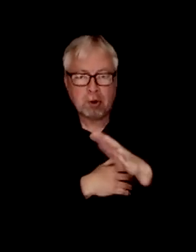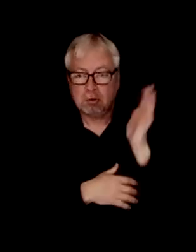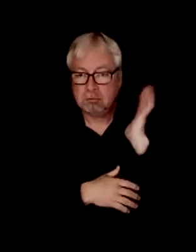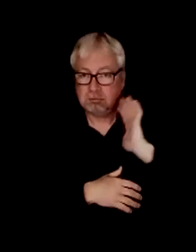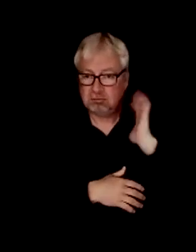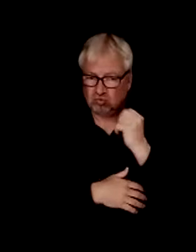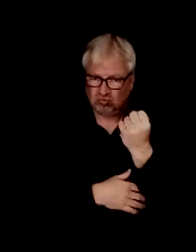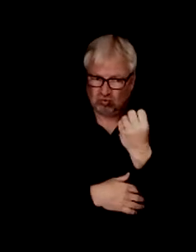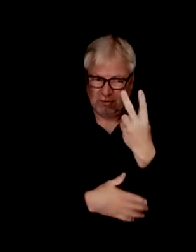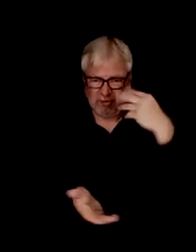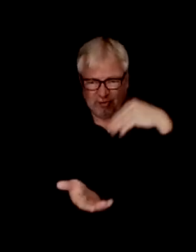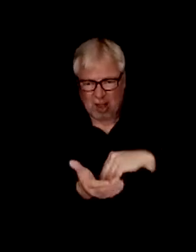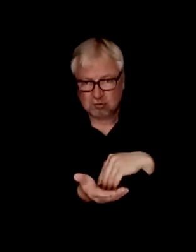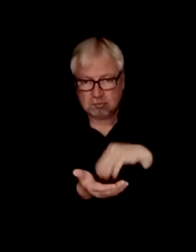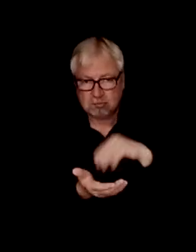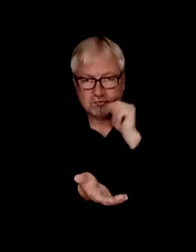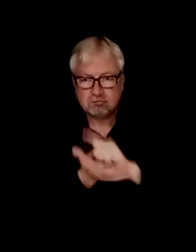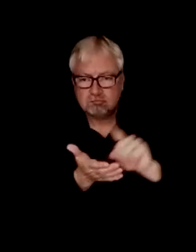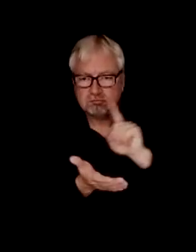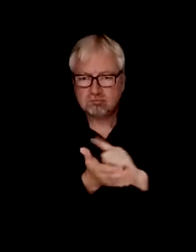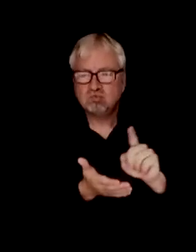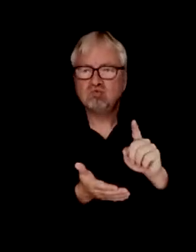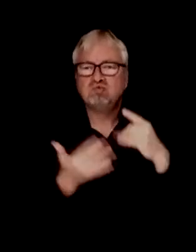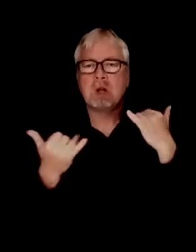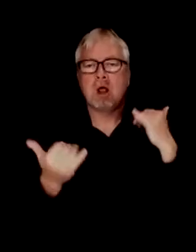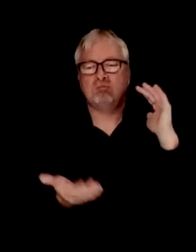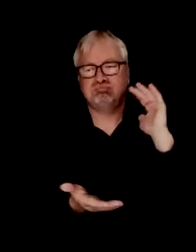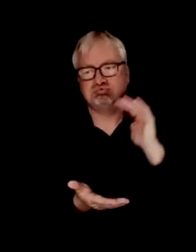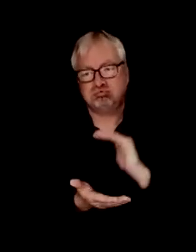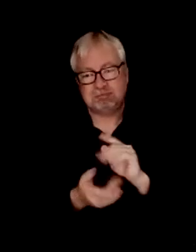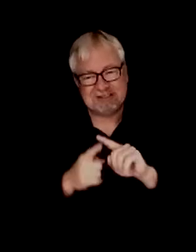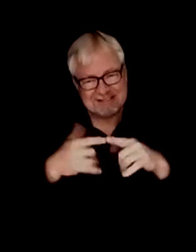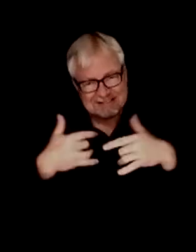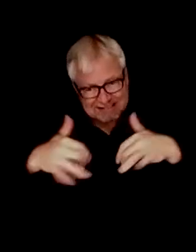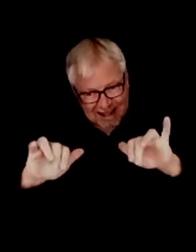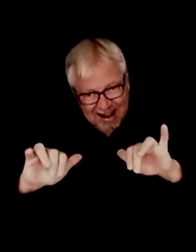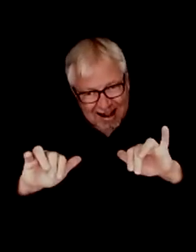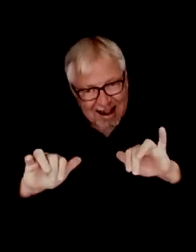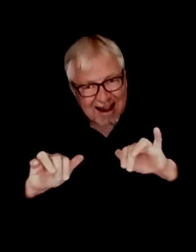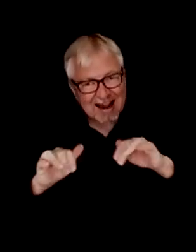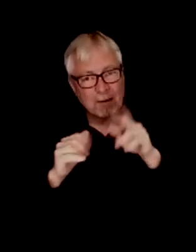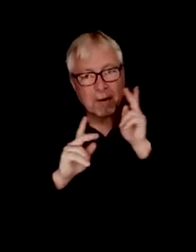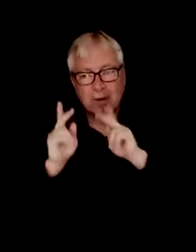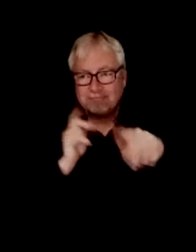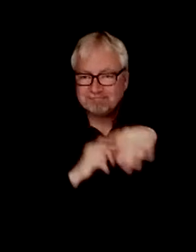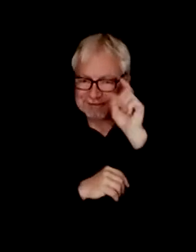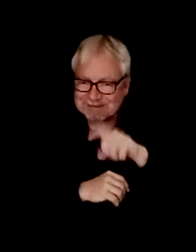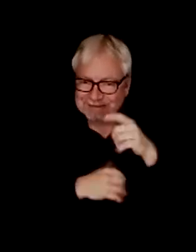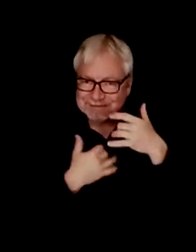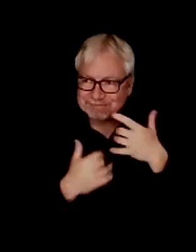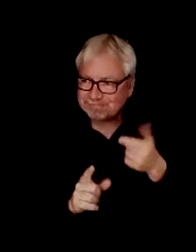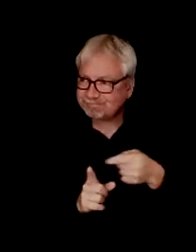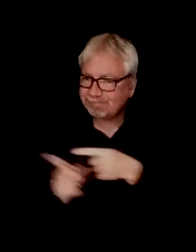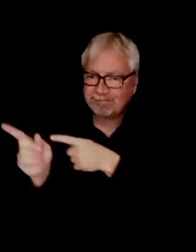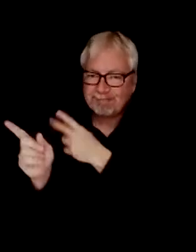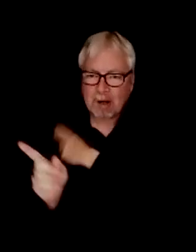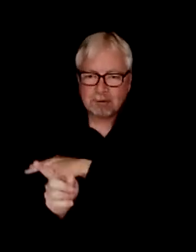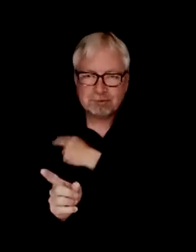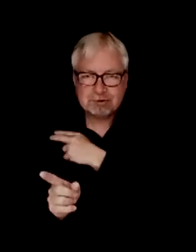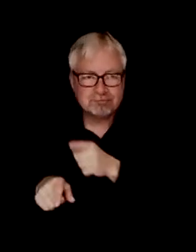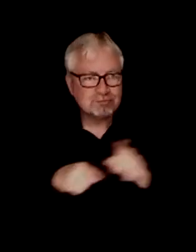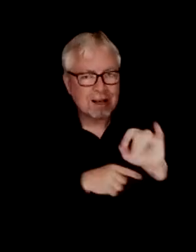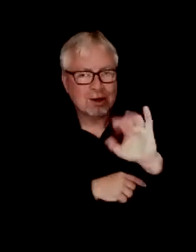severe disease needing hospital care and many people developing that long COVID with ongoing health consequences of